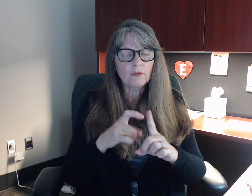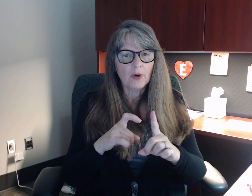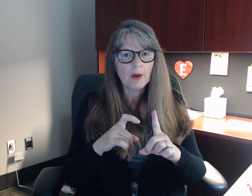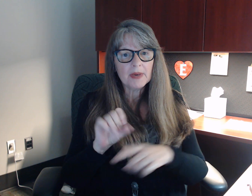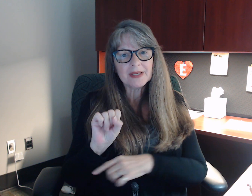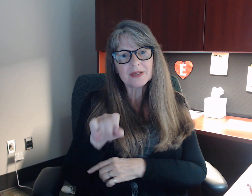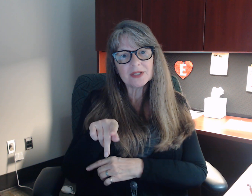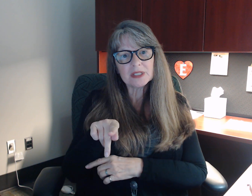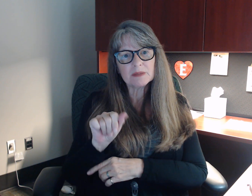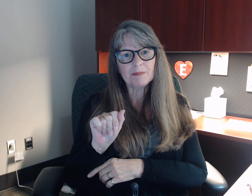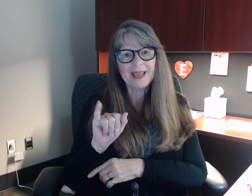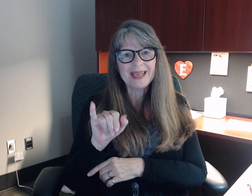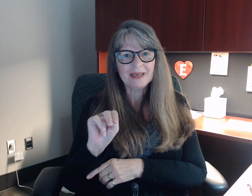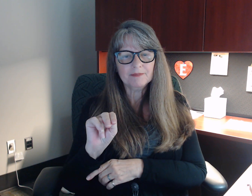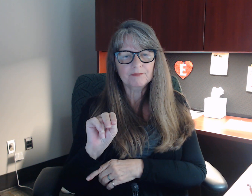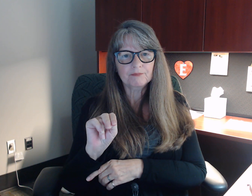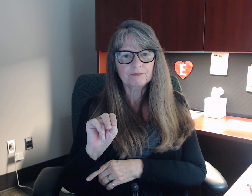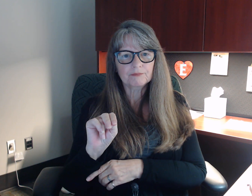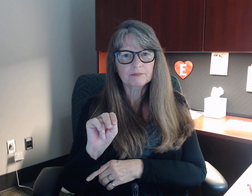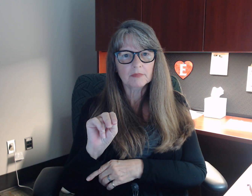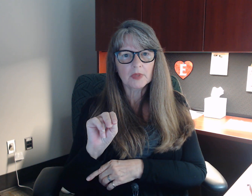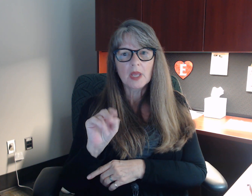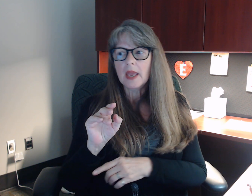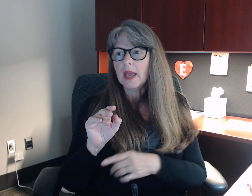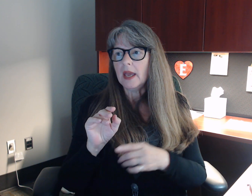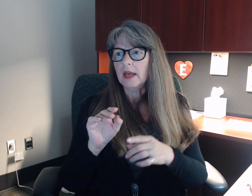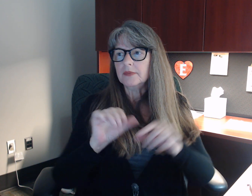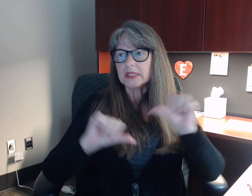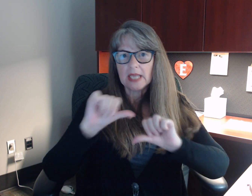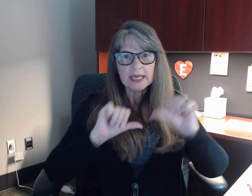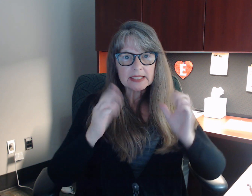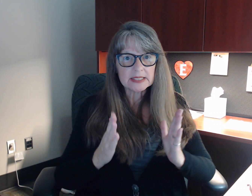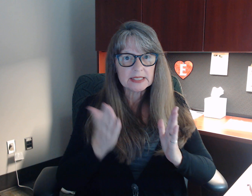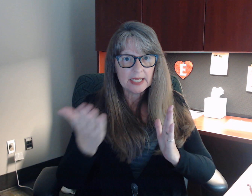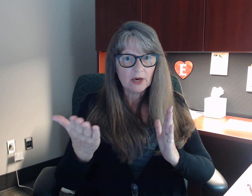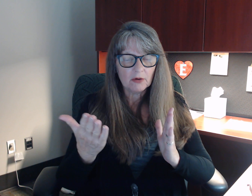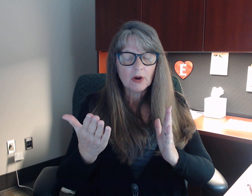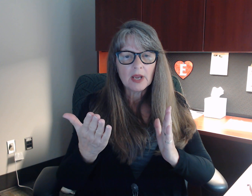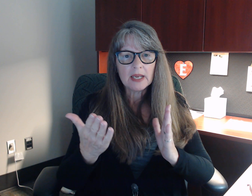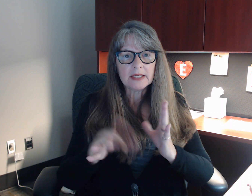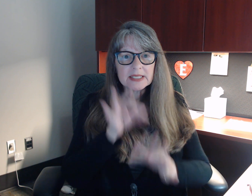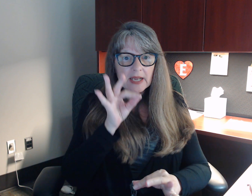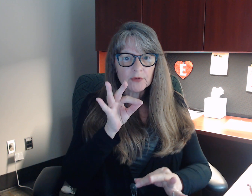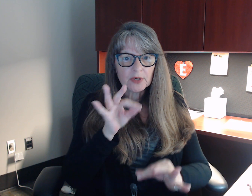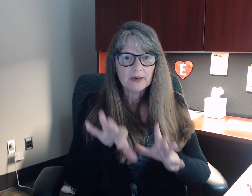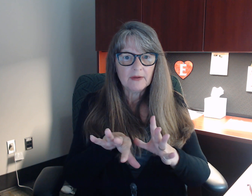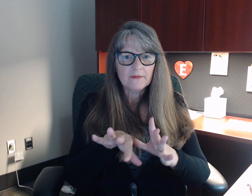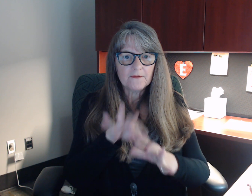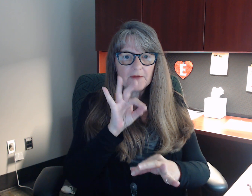from Spain, the scientists there discovered it,